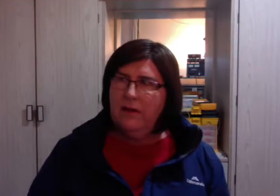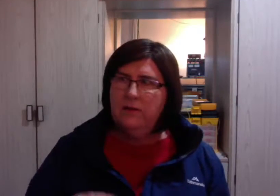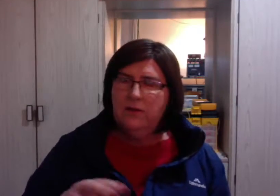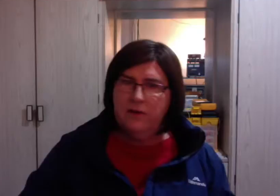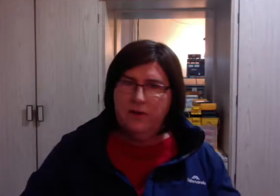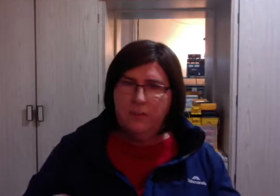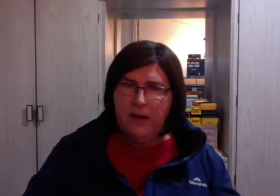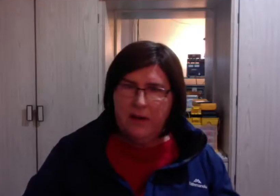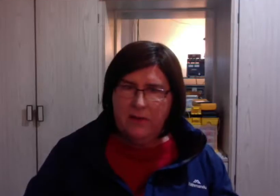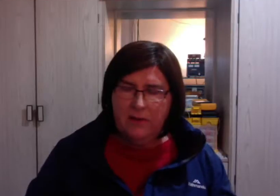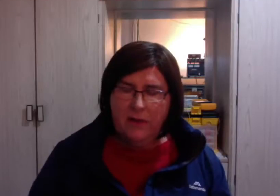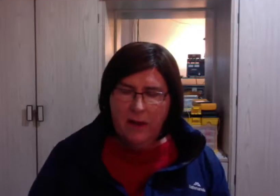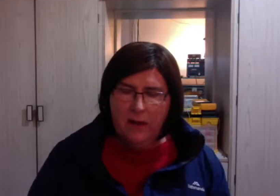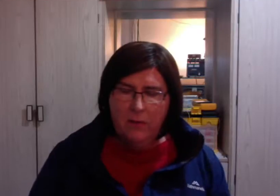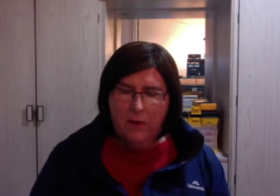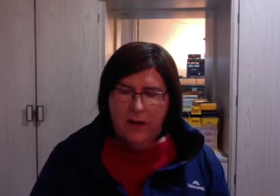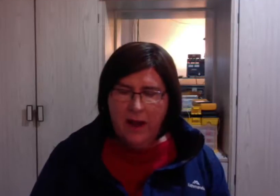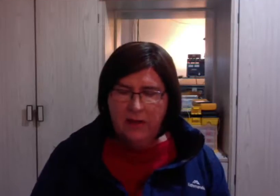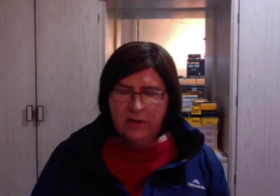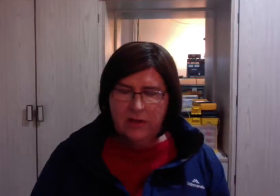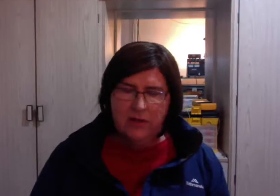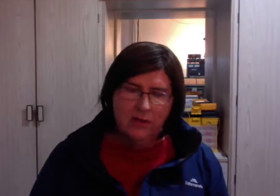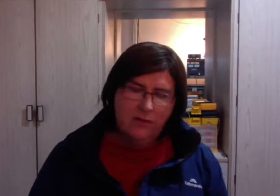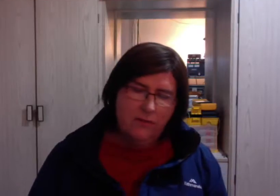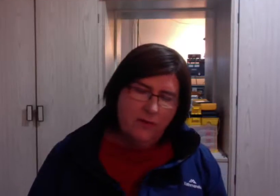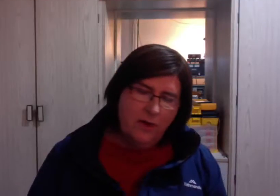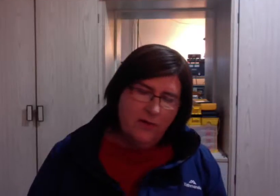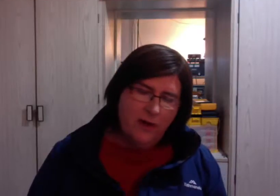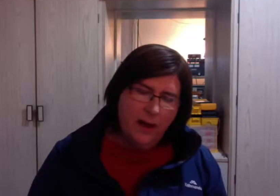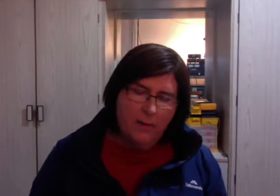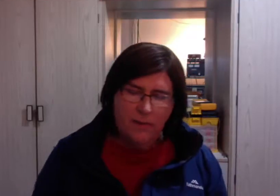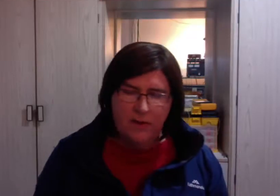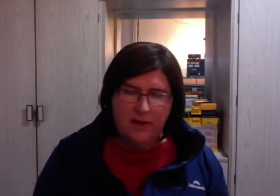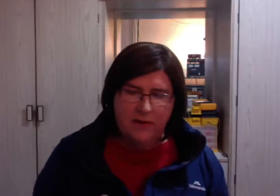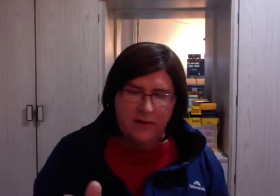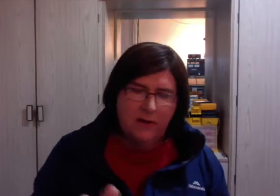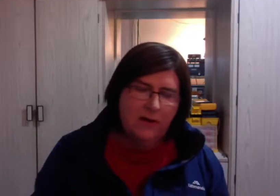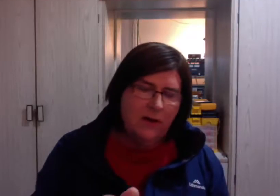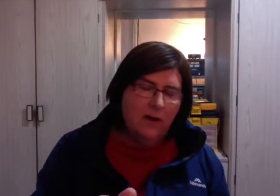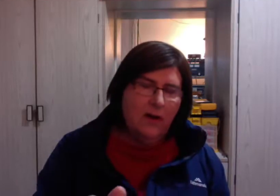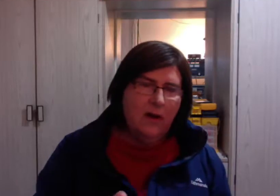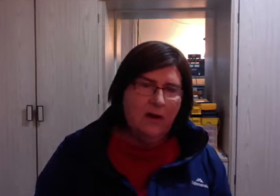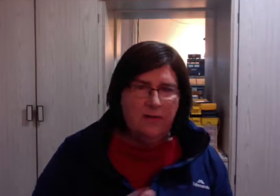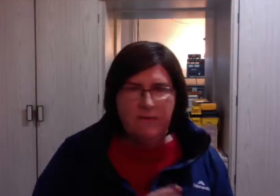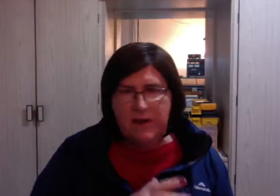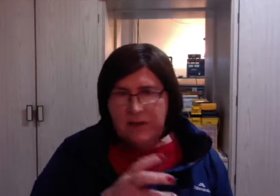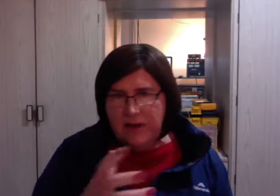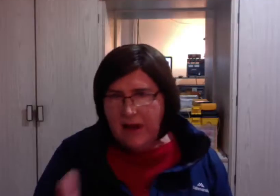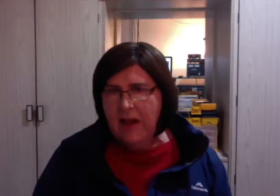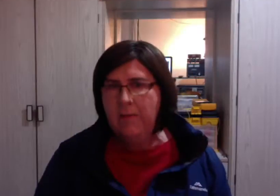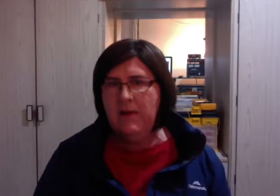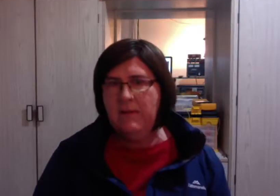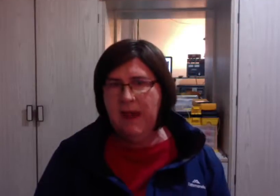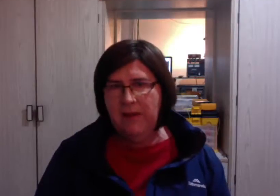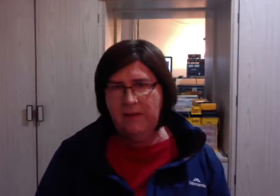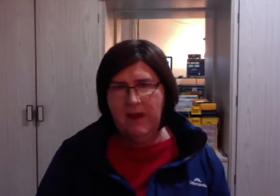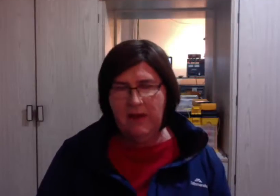just disappears. And we actually traverse up the desert and eventually end up in the mouth of the Hay